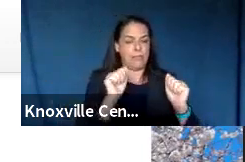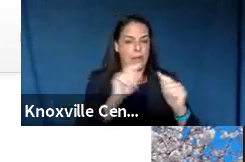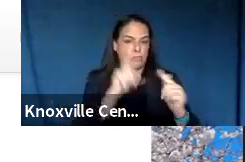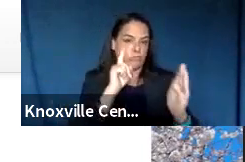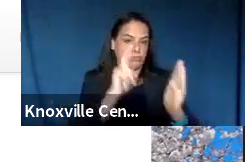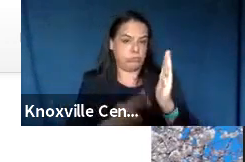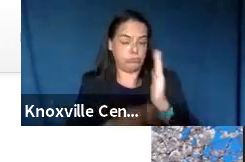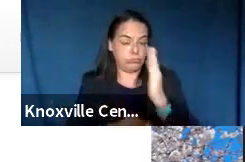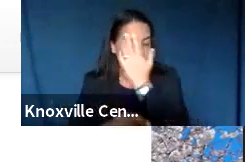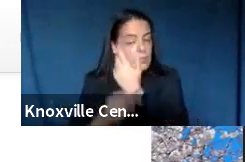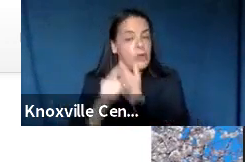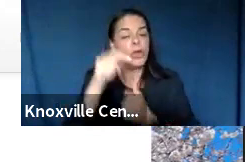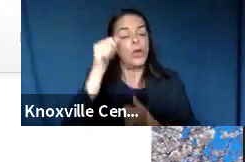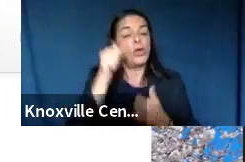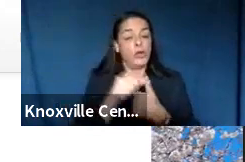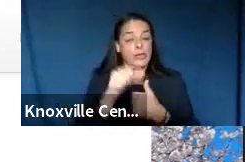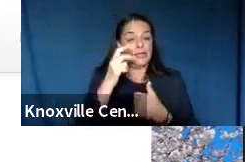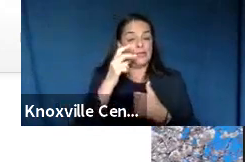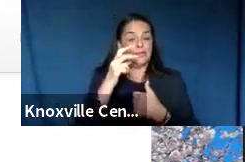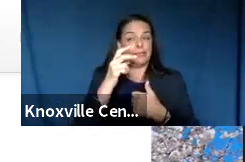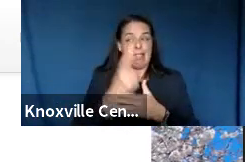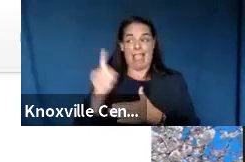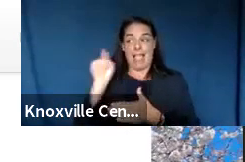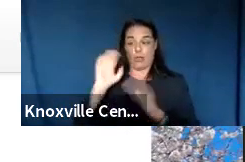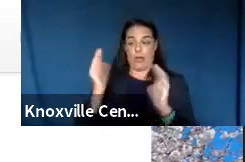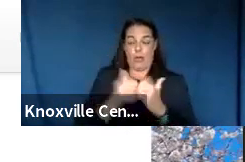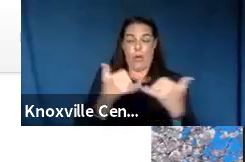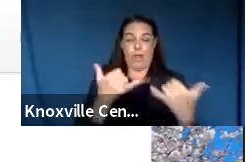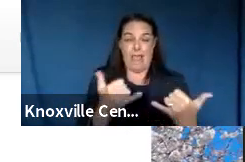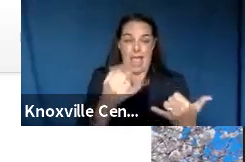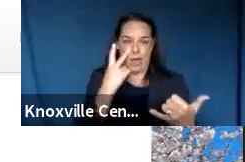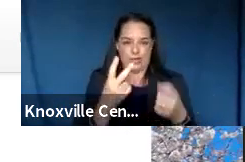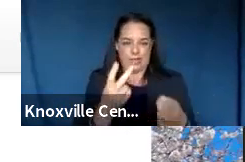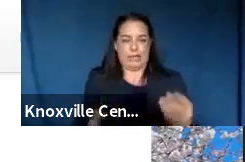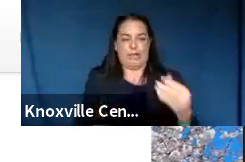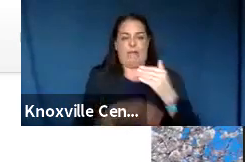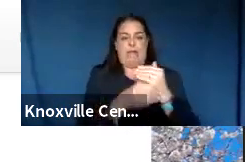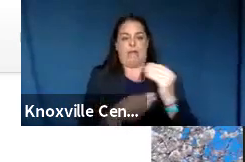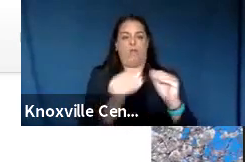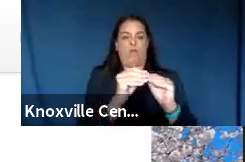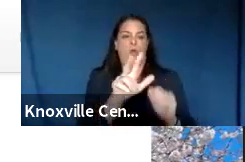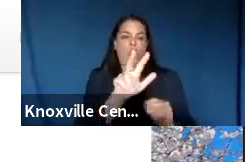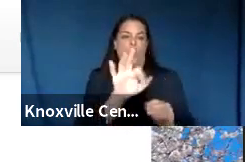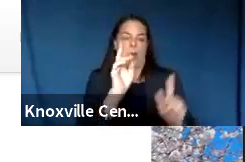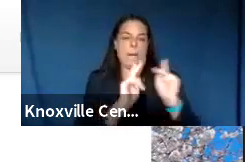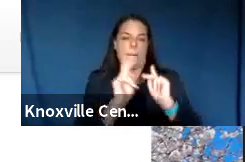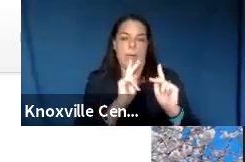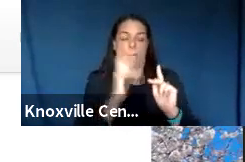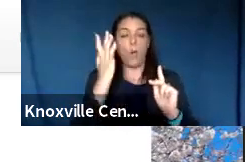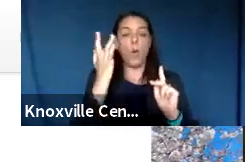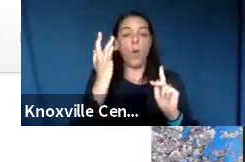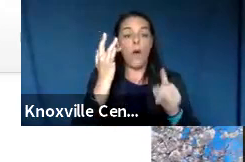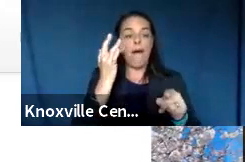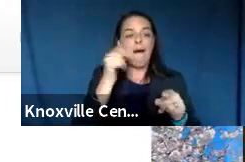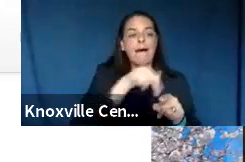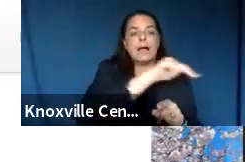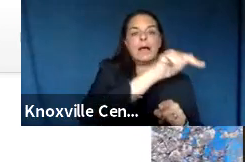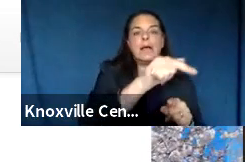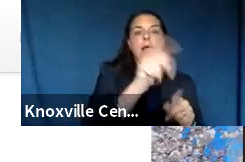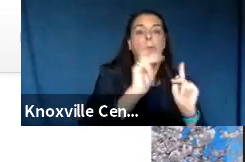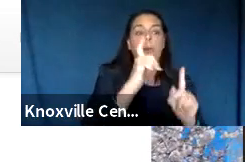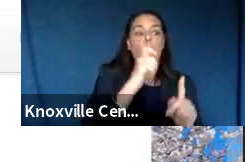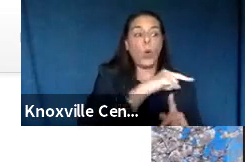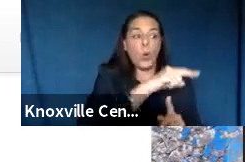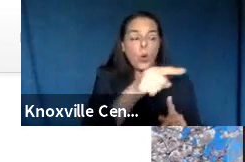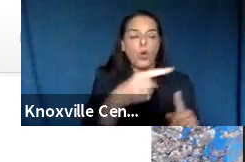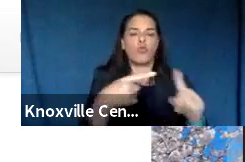people from this time last week. That comes as a result of cross-training more of our team members so they are well equipped to jump into